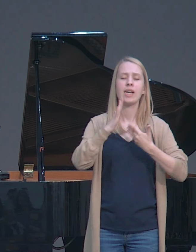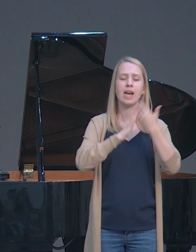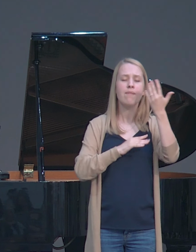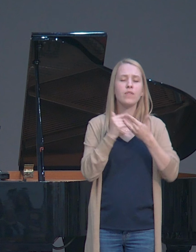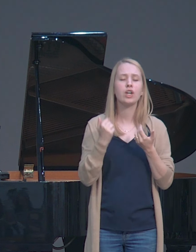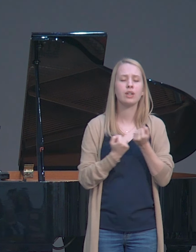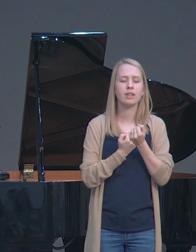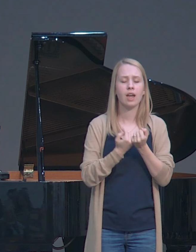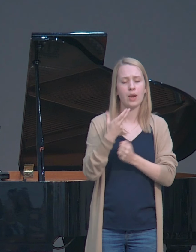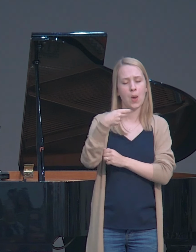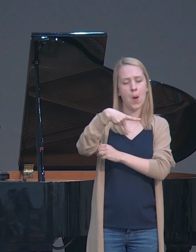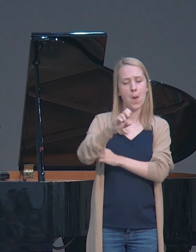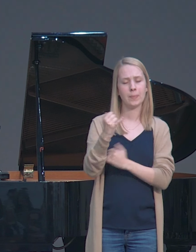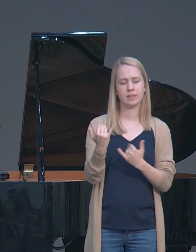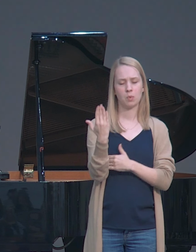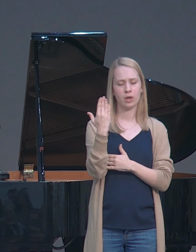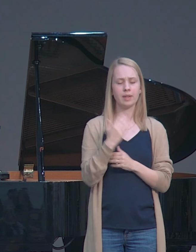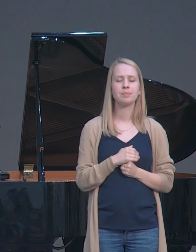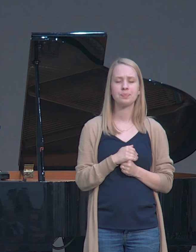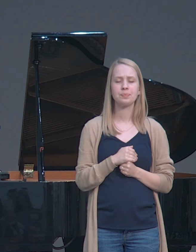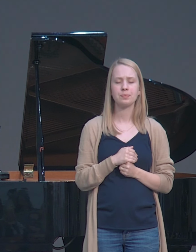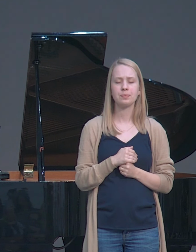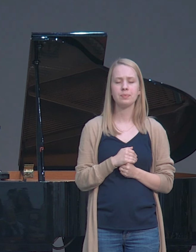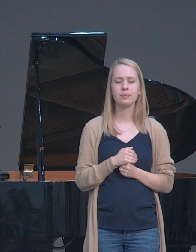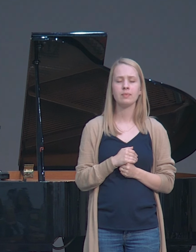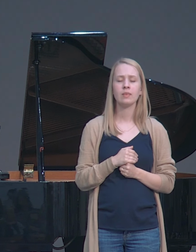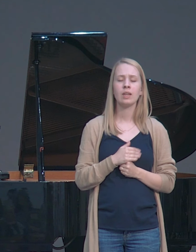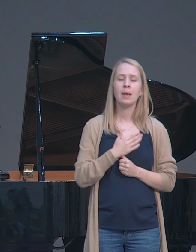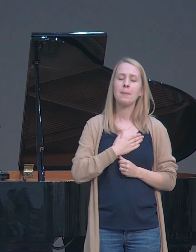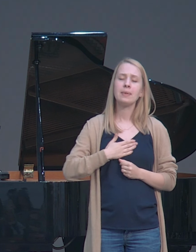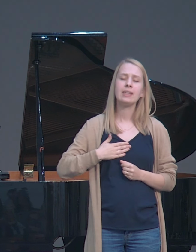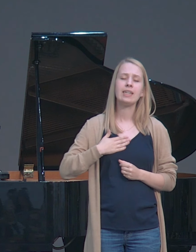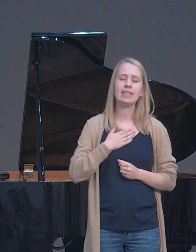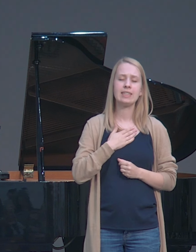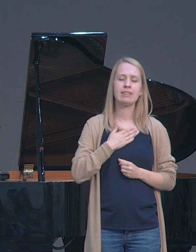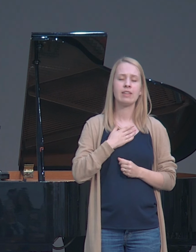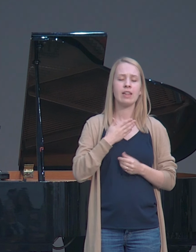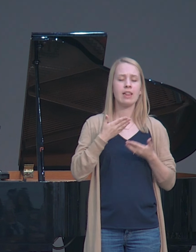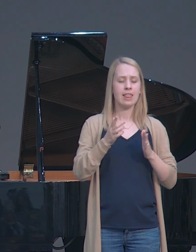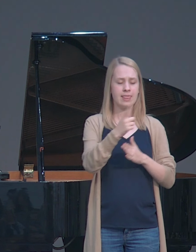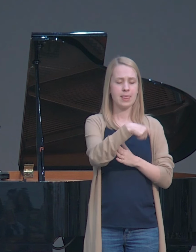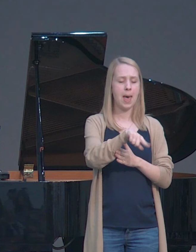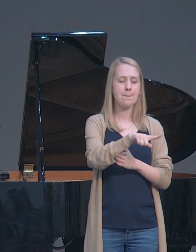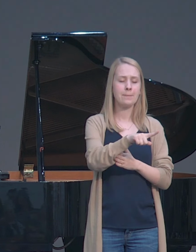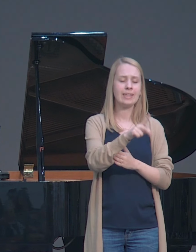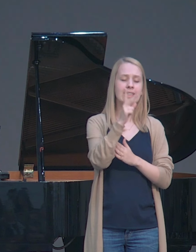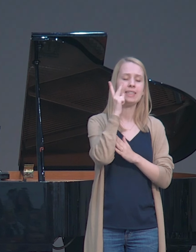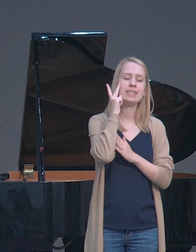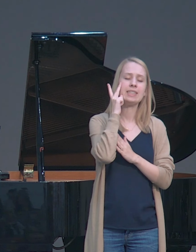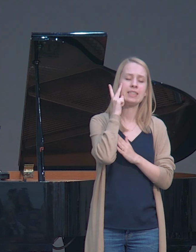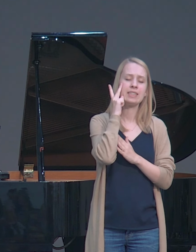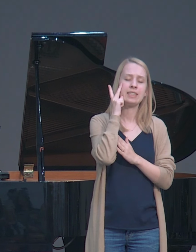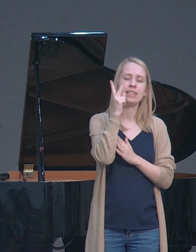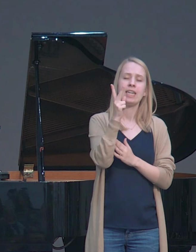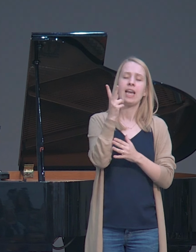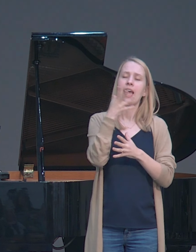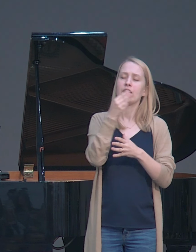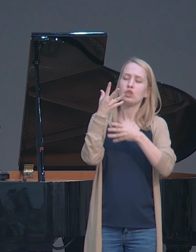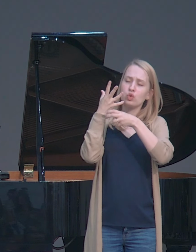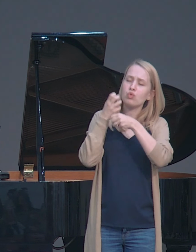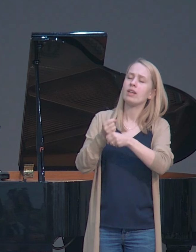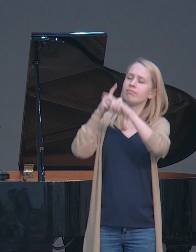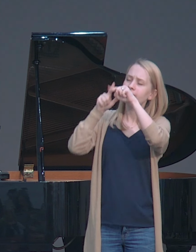this morning. If it would please you, Lord, we ask that they might see through the cloudy sadness to trust and depend